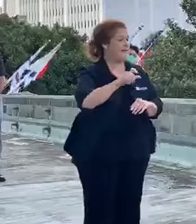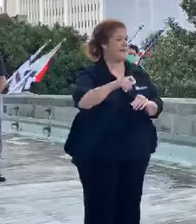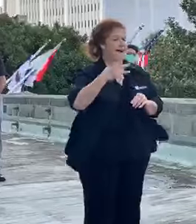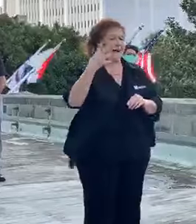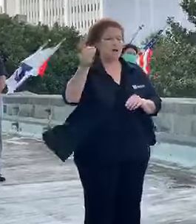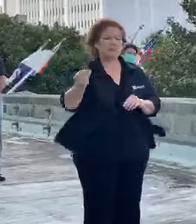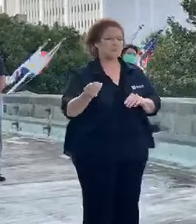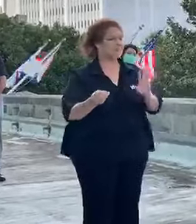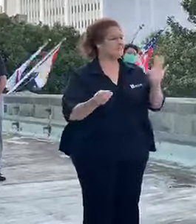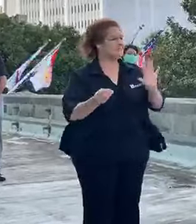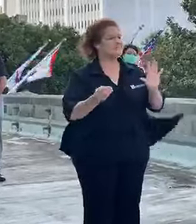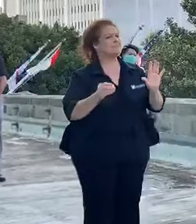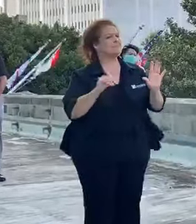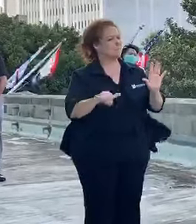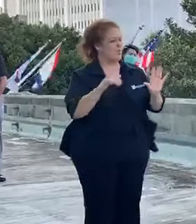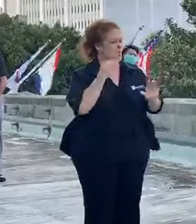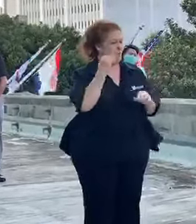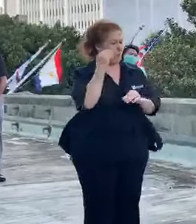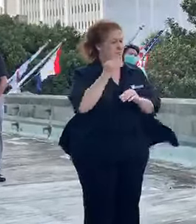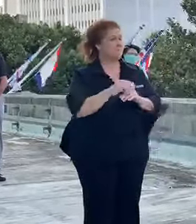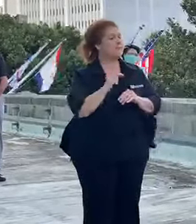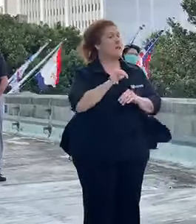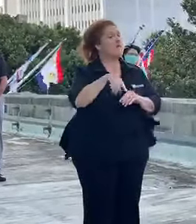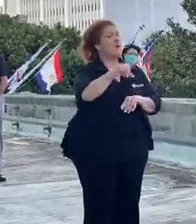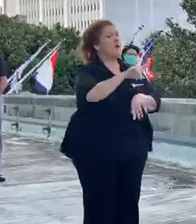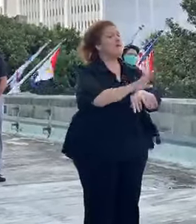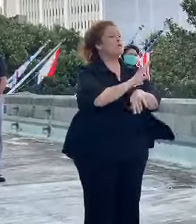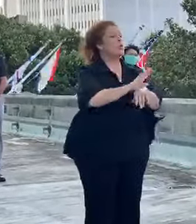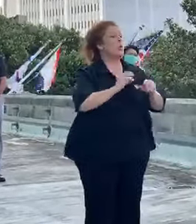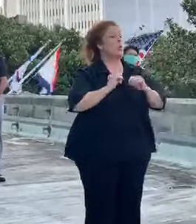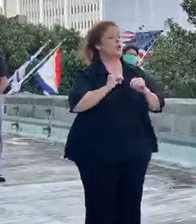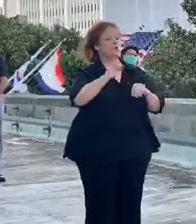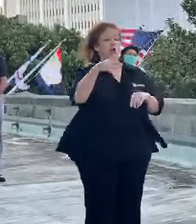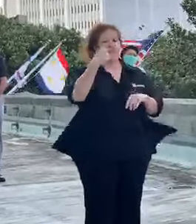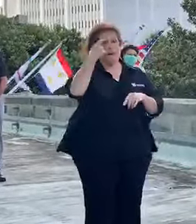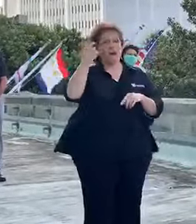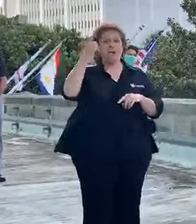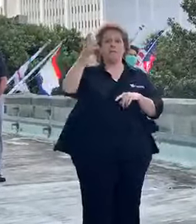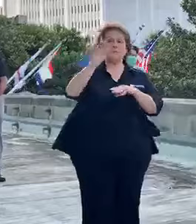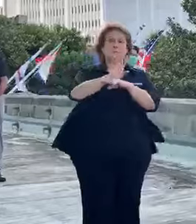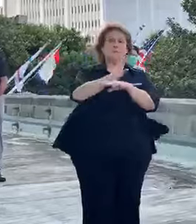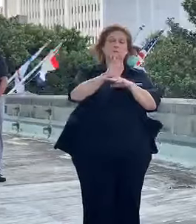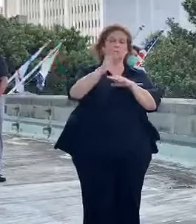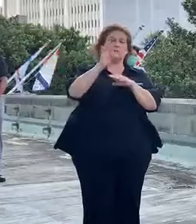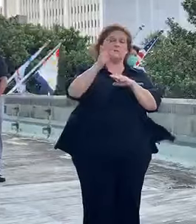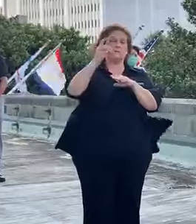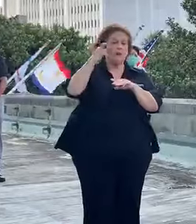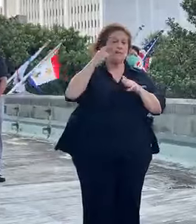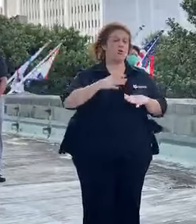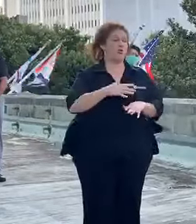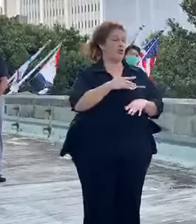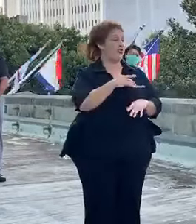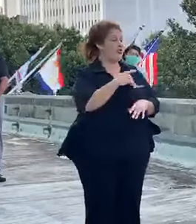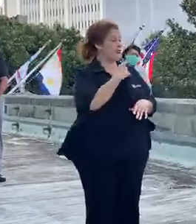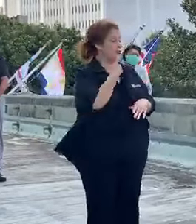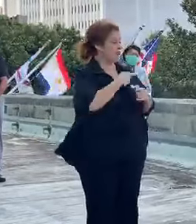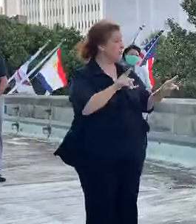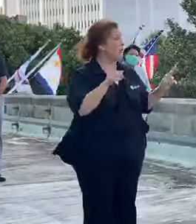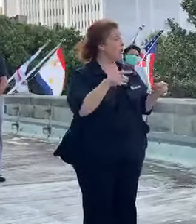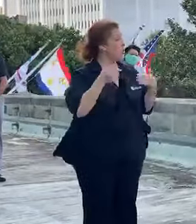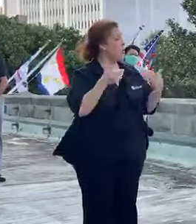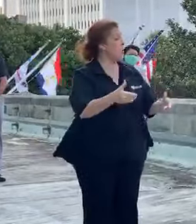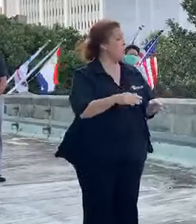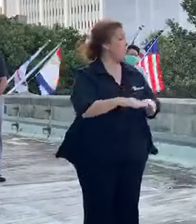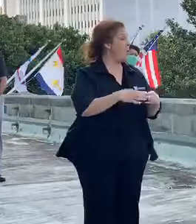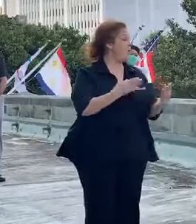go out. And I want to say to business owners, just because the governor and the mayor have said you can open your restaurant at a